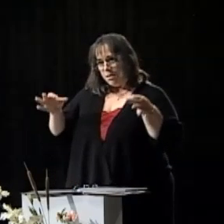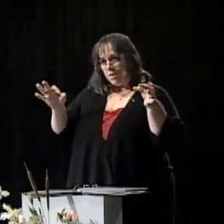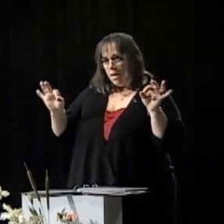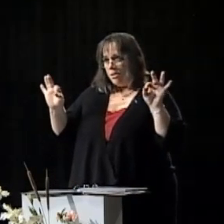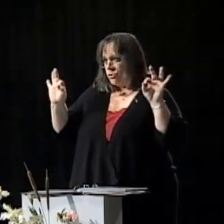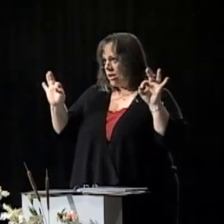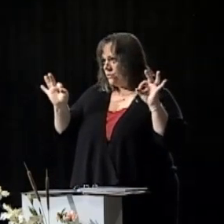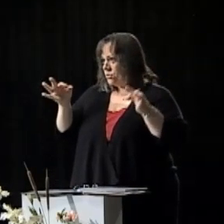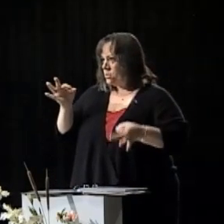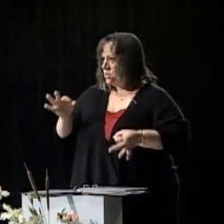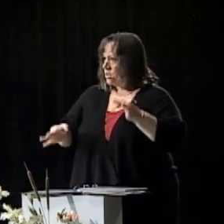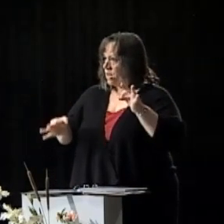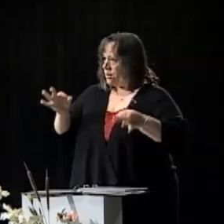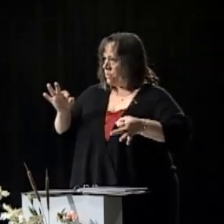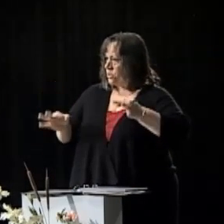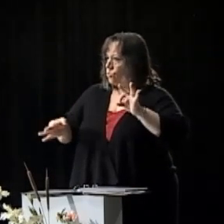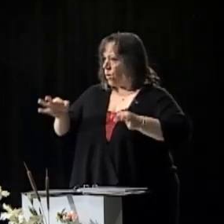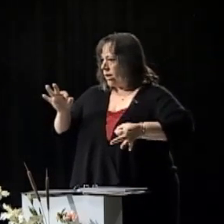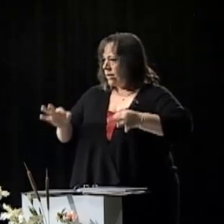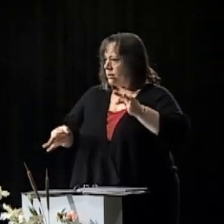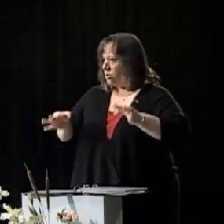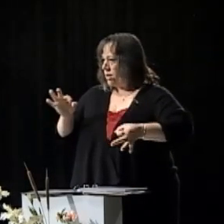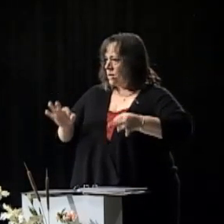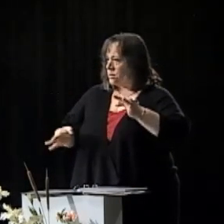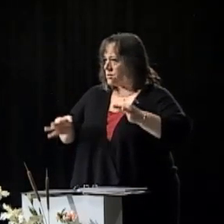Decide is your F's, and you're kind of like you're weighing it, you're making a decision.